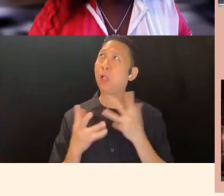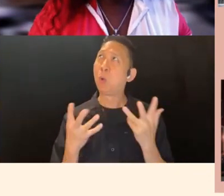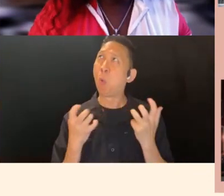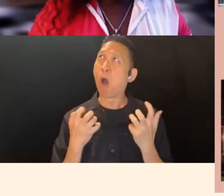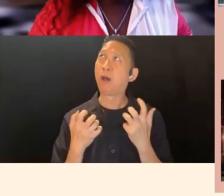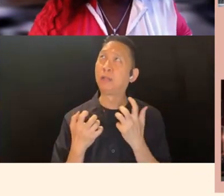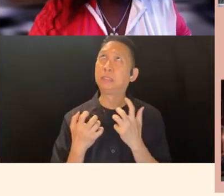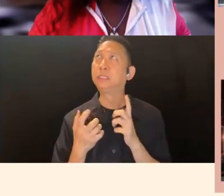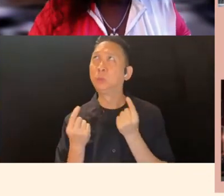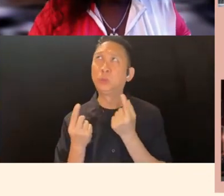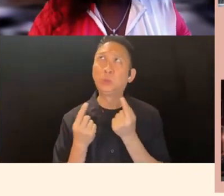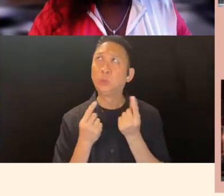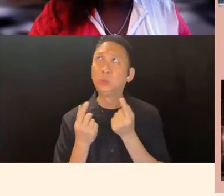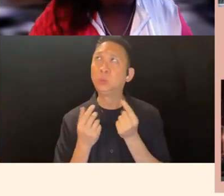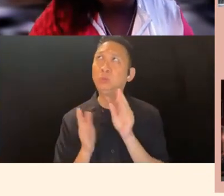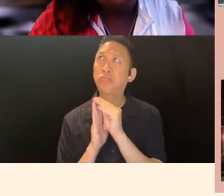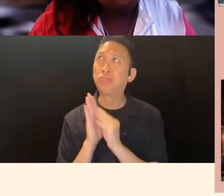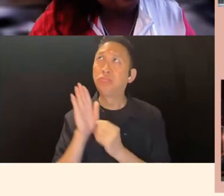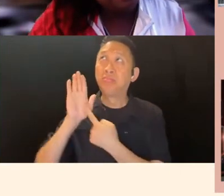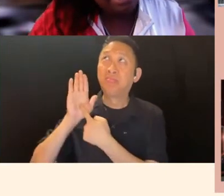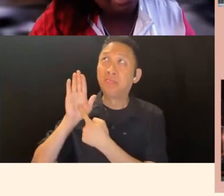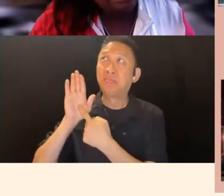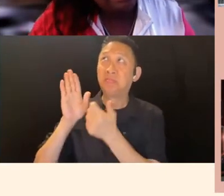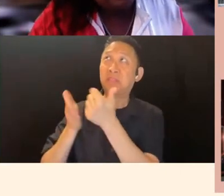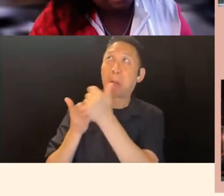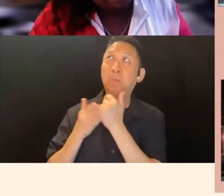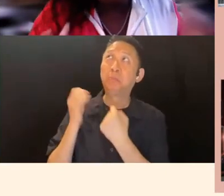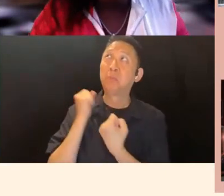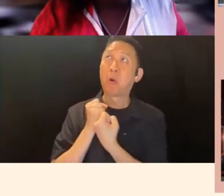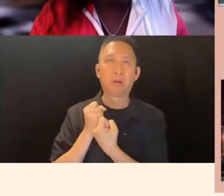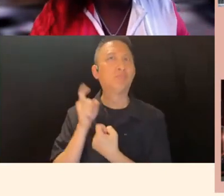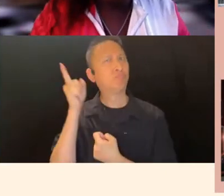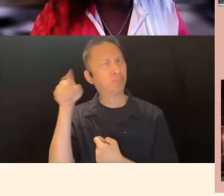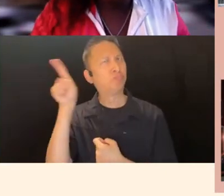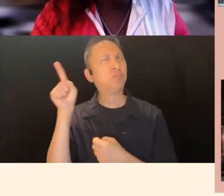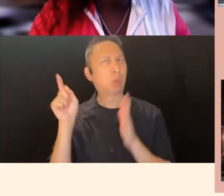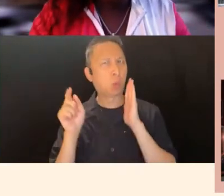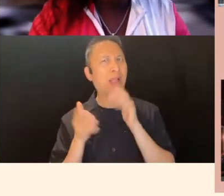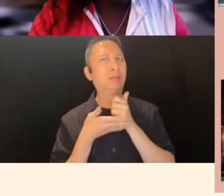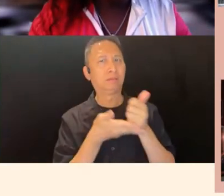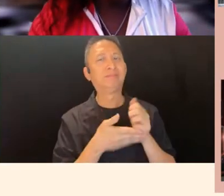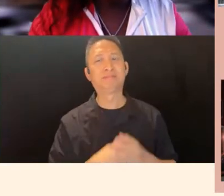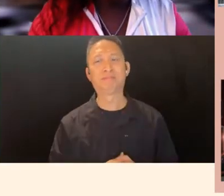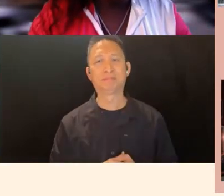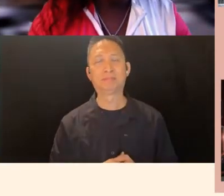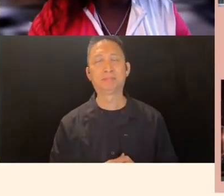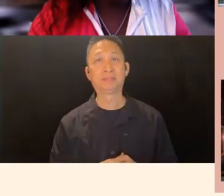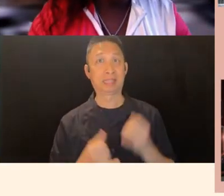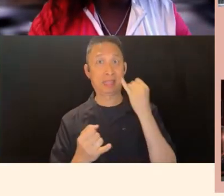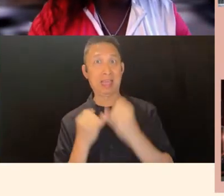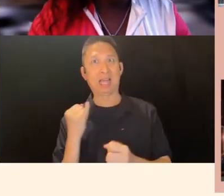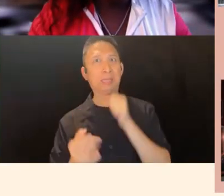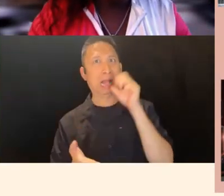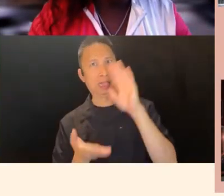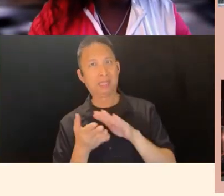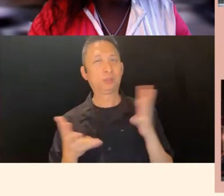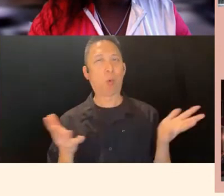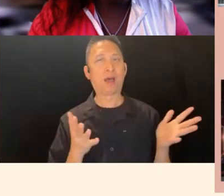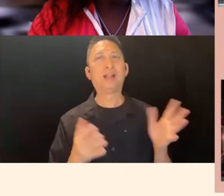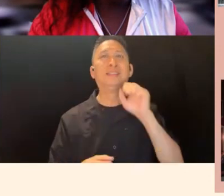are my goals. Last but definitely not least is our senior housing